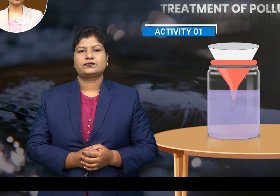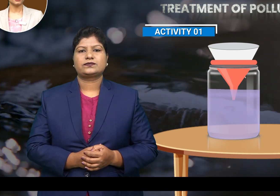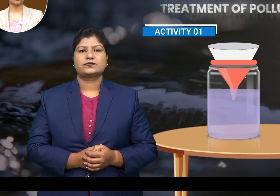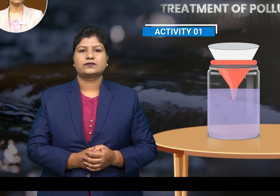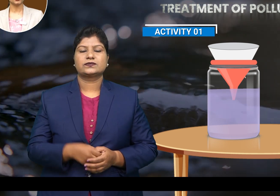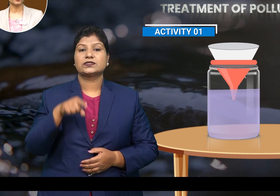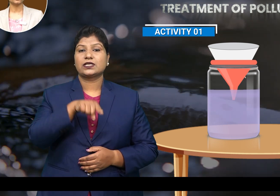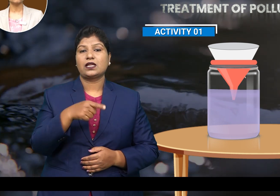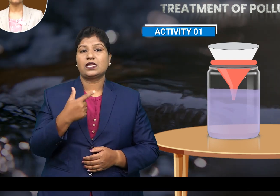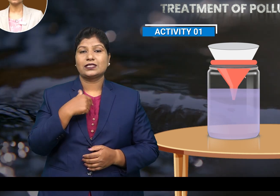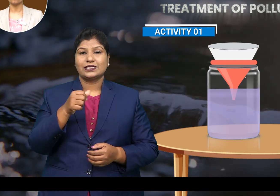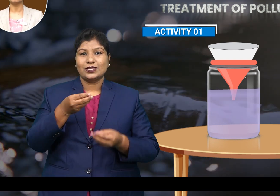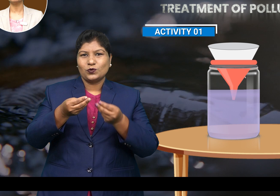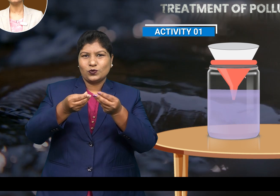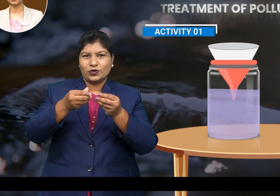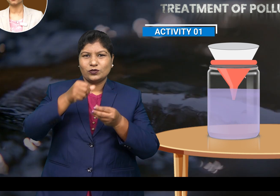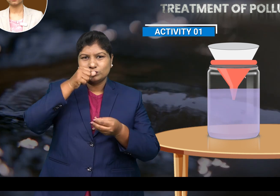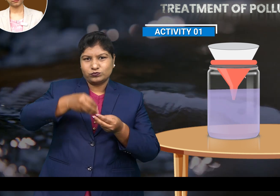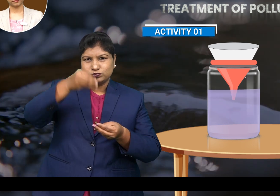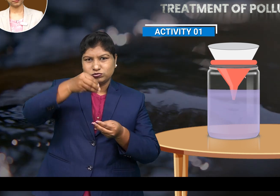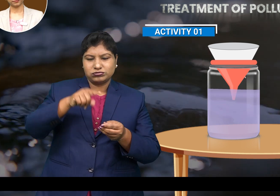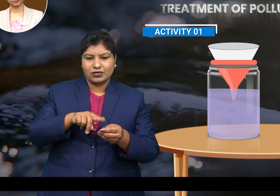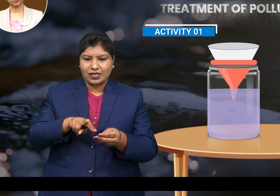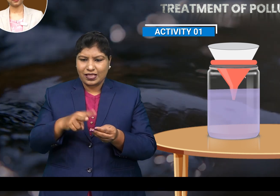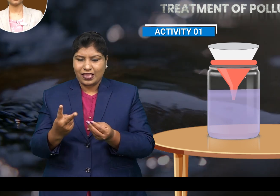Do not allow the liquid to spill over the filter.